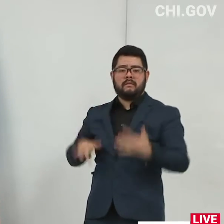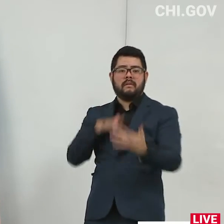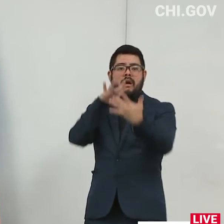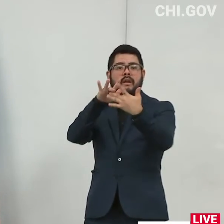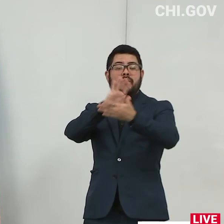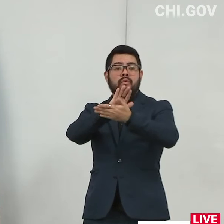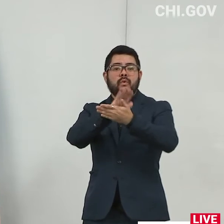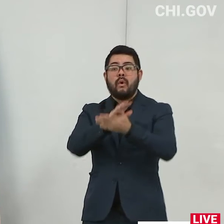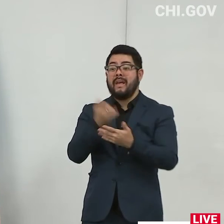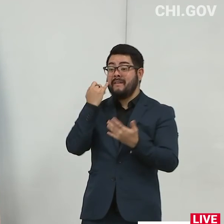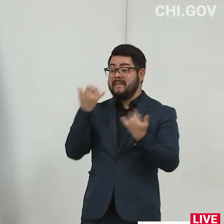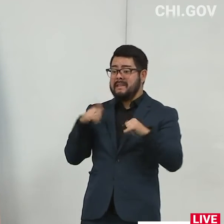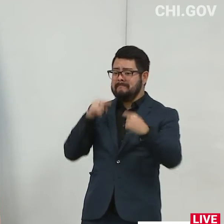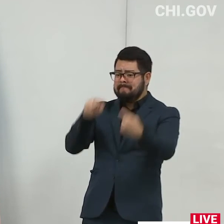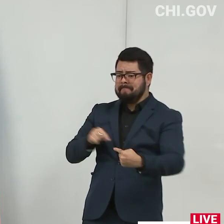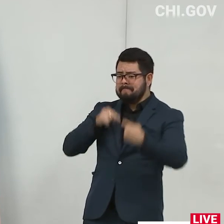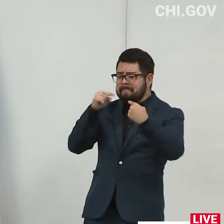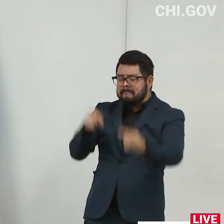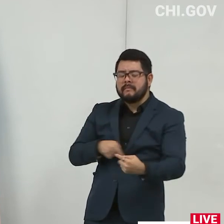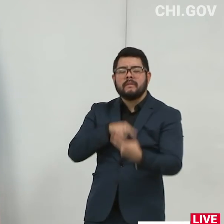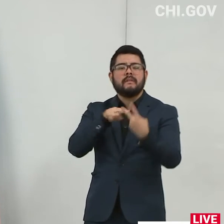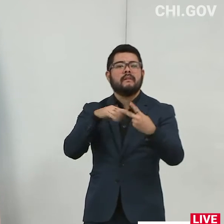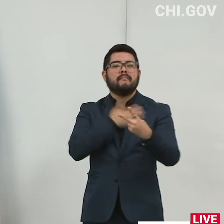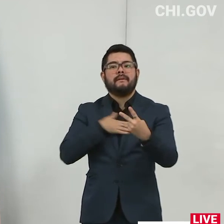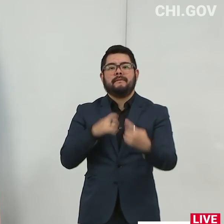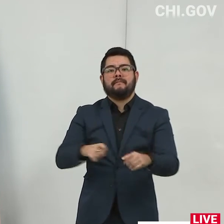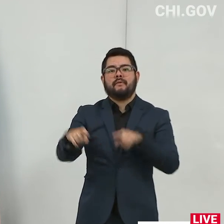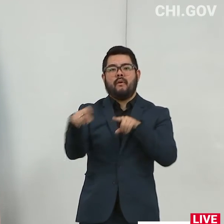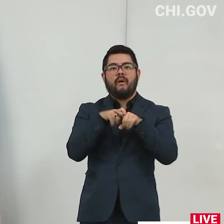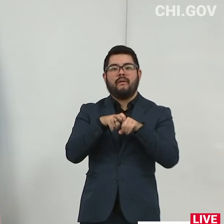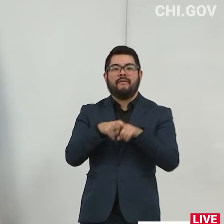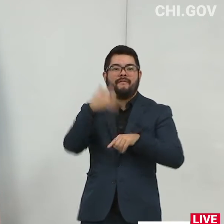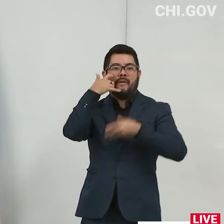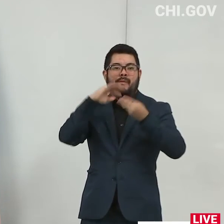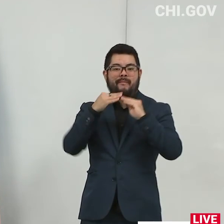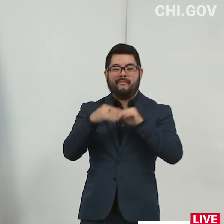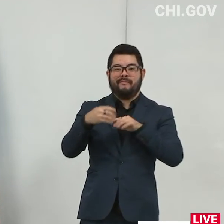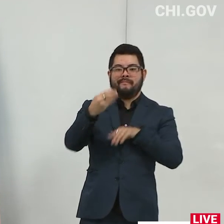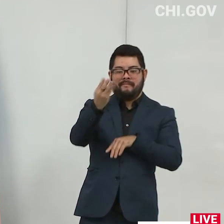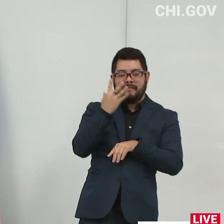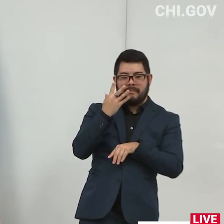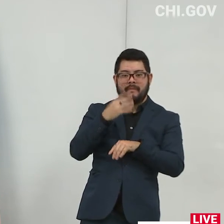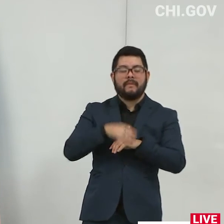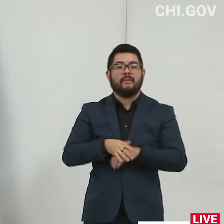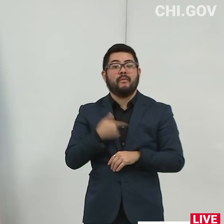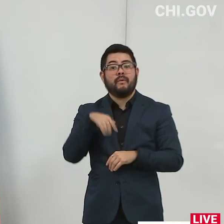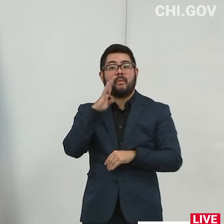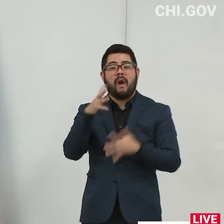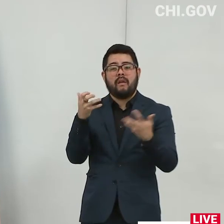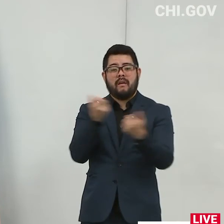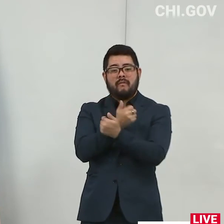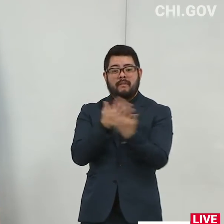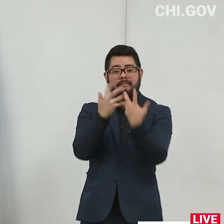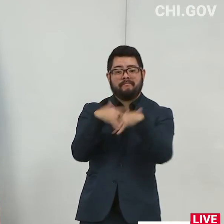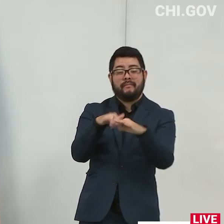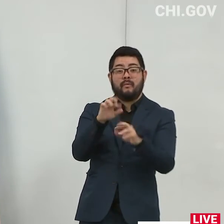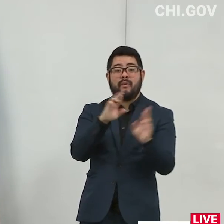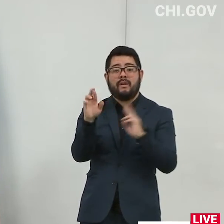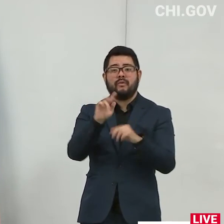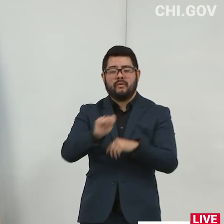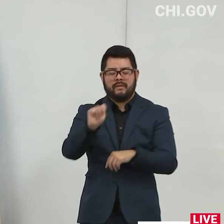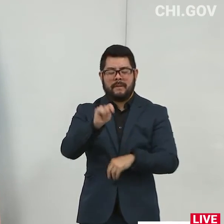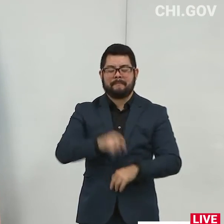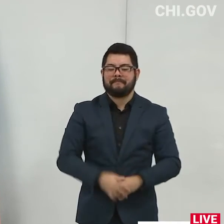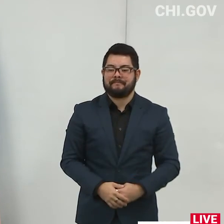you need, please contact the hotline and we will make sure you're ready to learn on Tuesday. Question, I guess, for the mayor, if